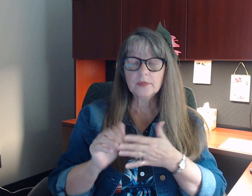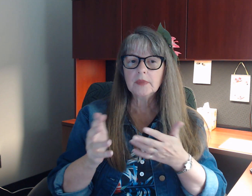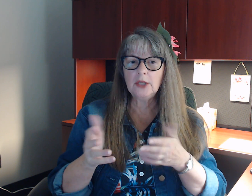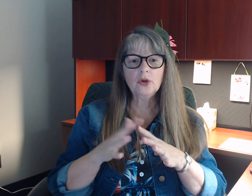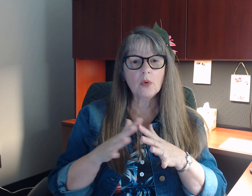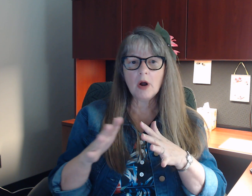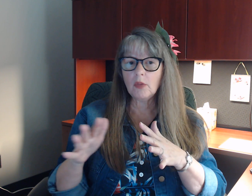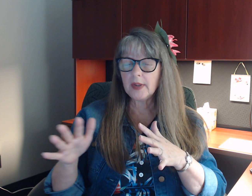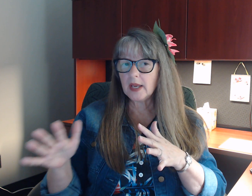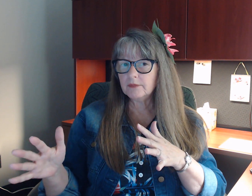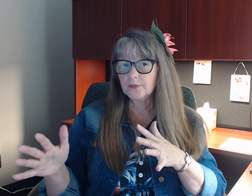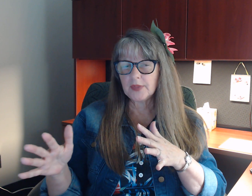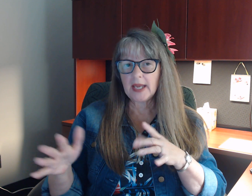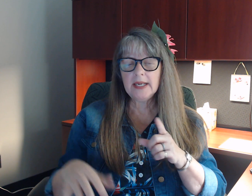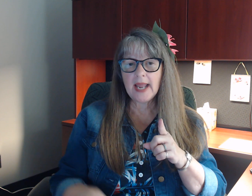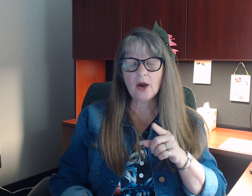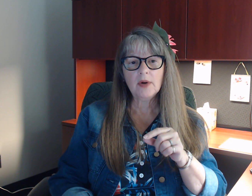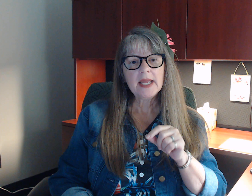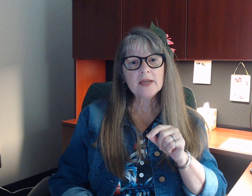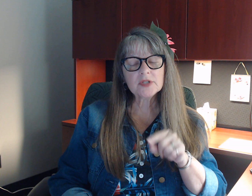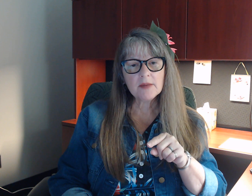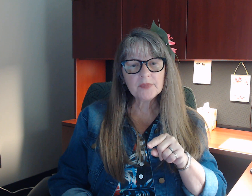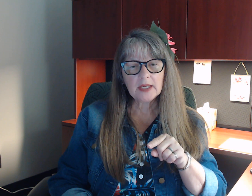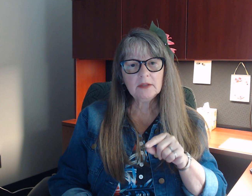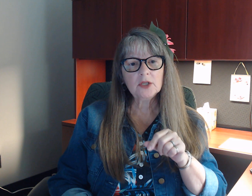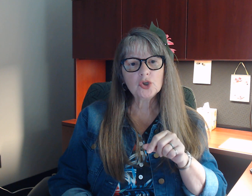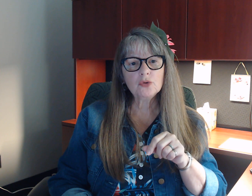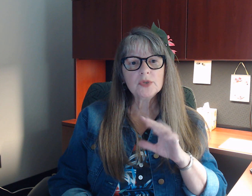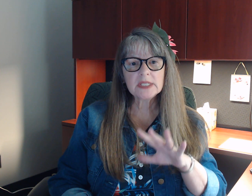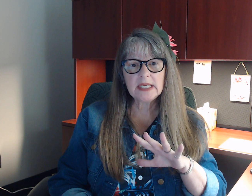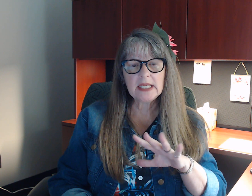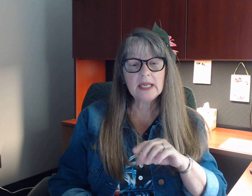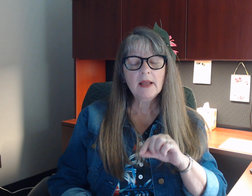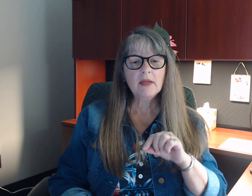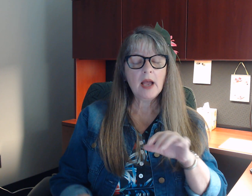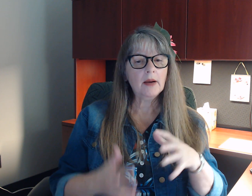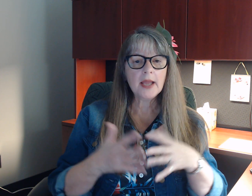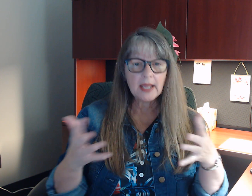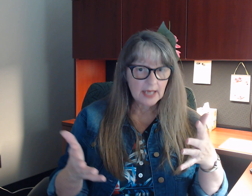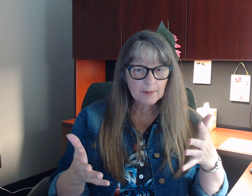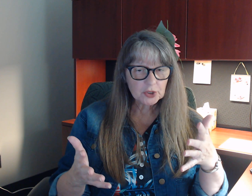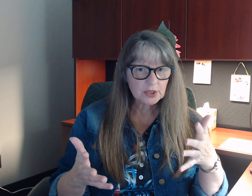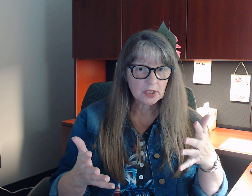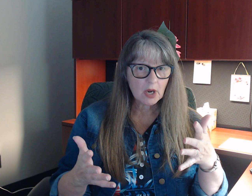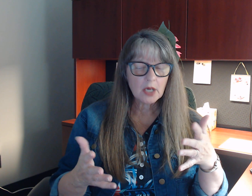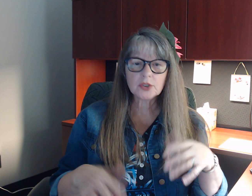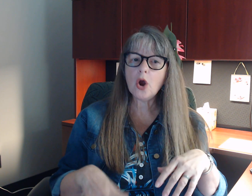and you go all the way up for that. Now, if something that you see, how much does it cost?